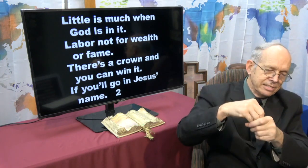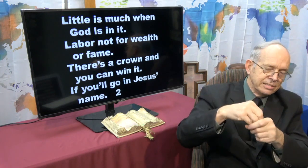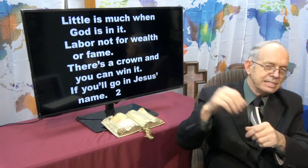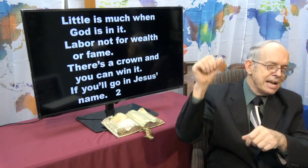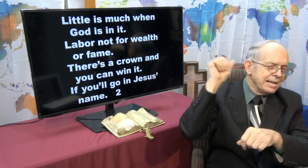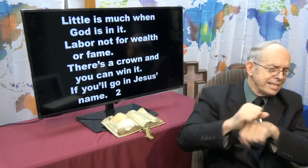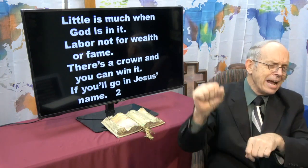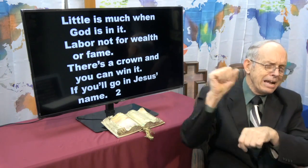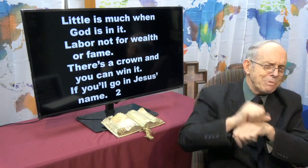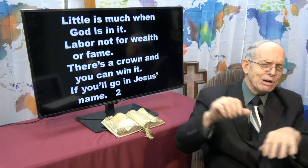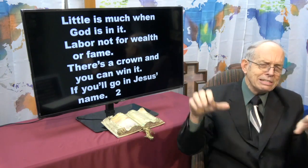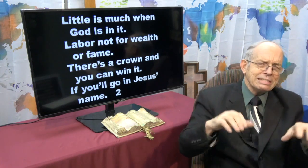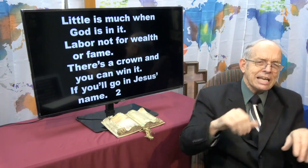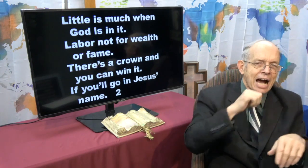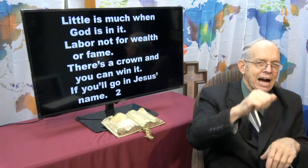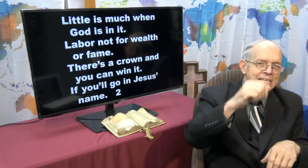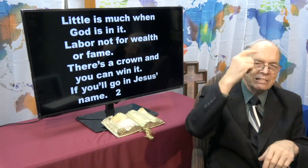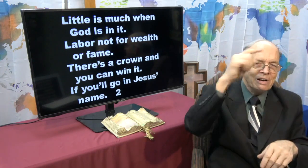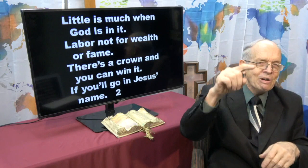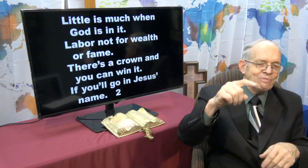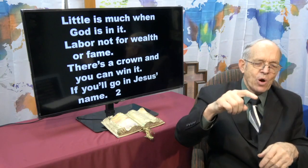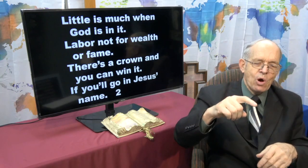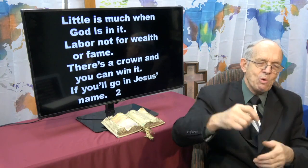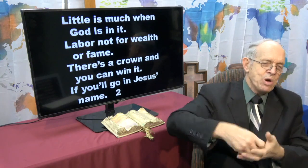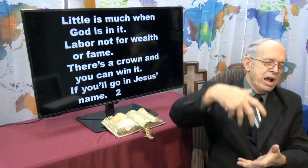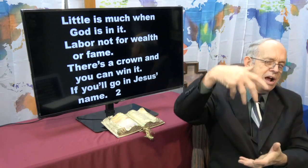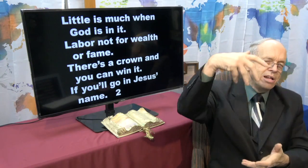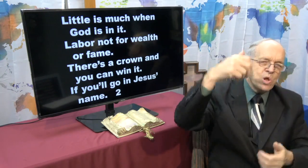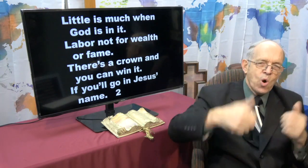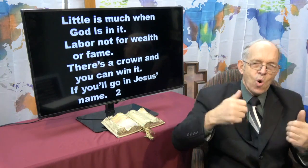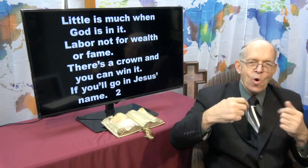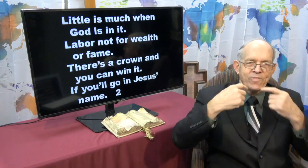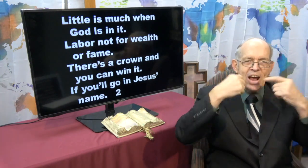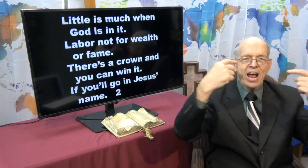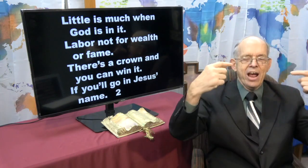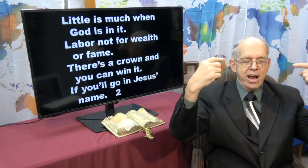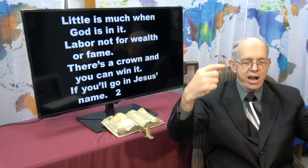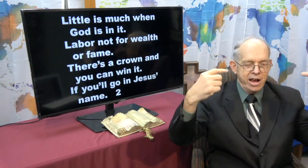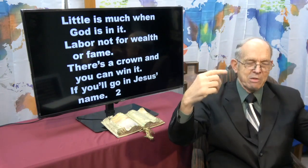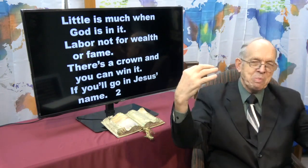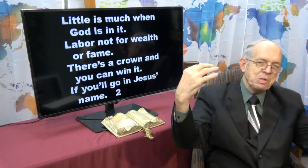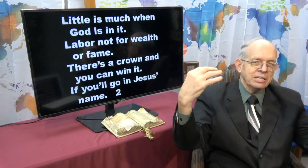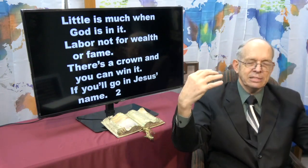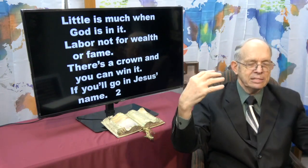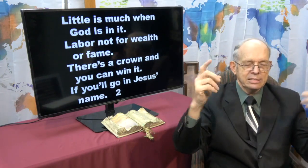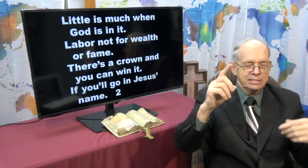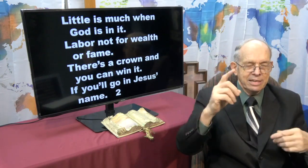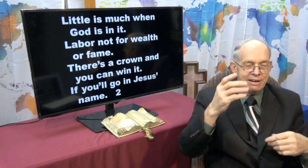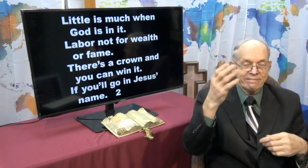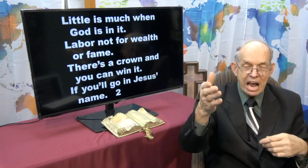regarding labor now for rent or fame. There